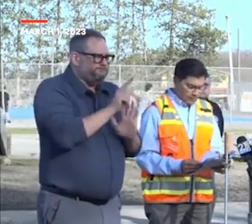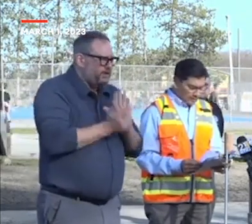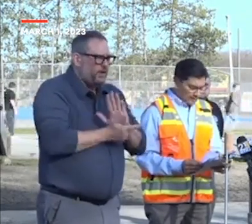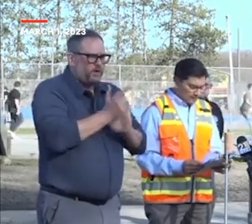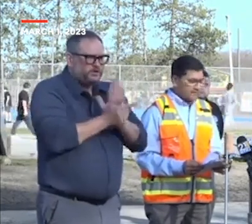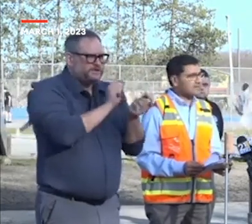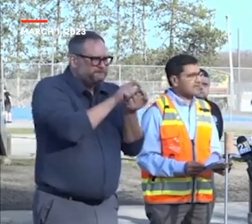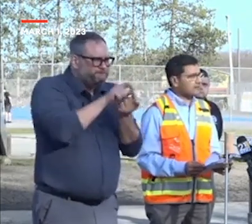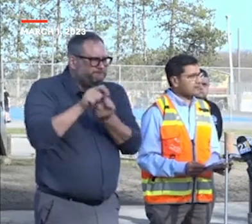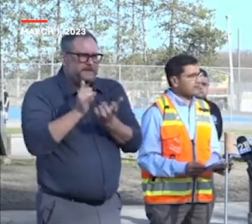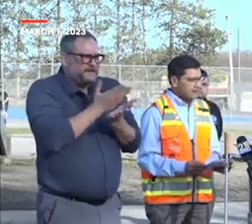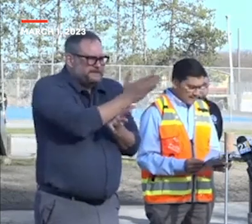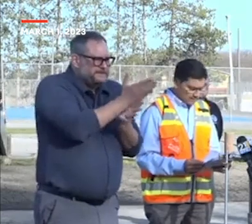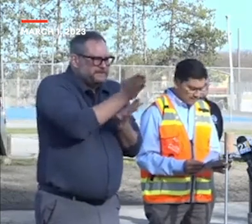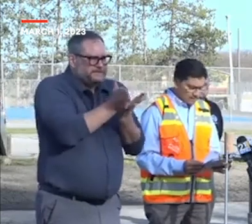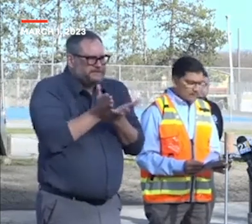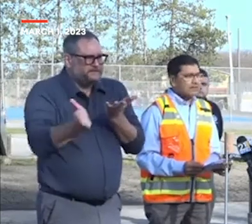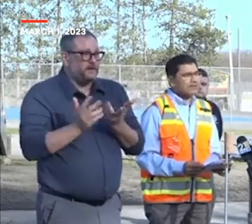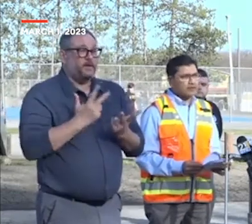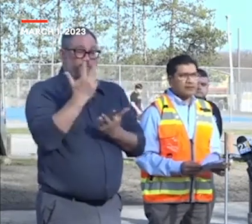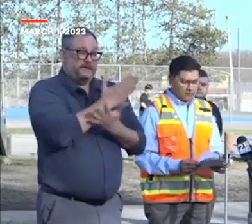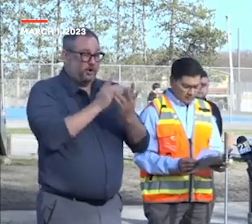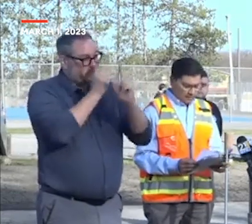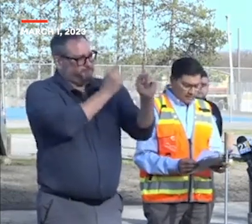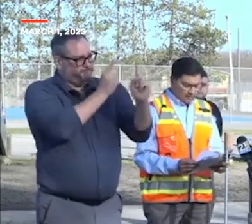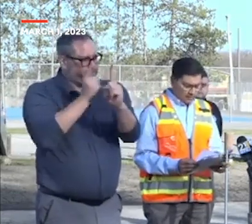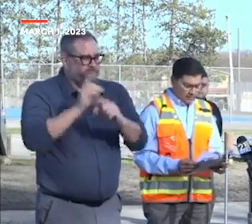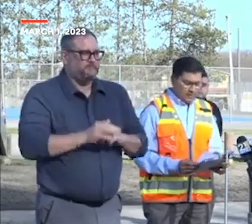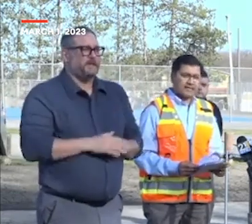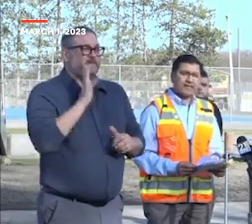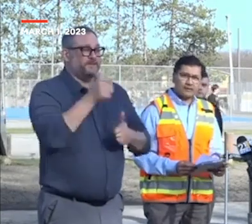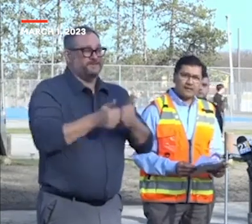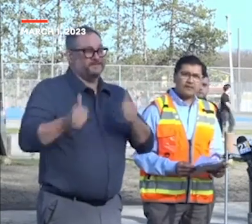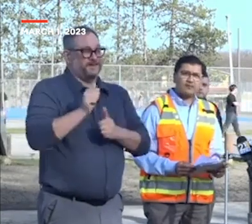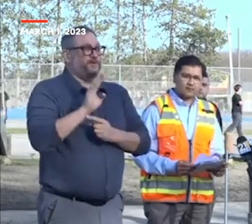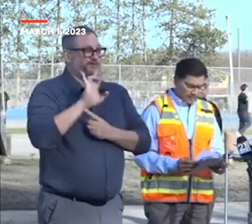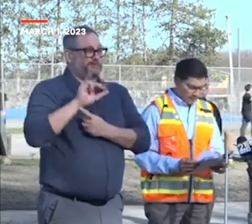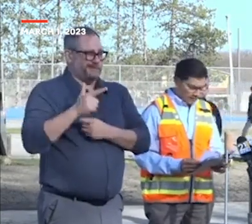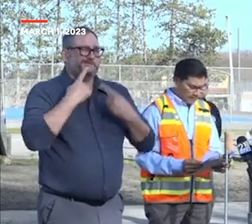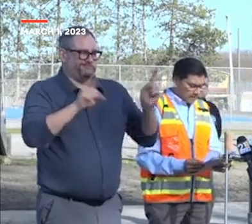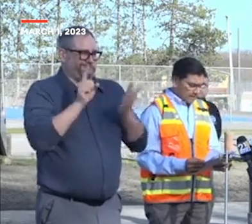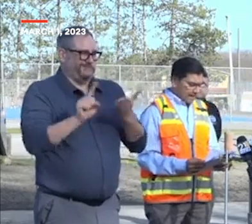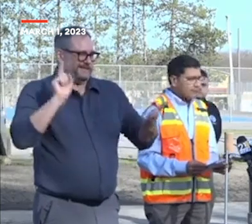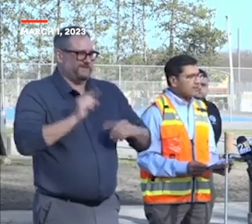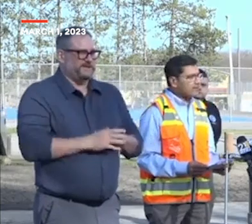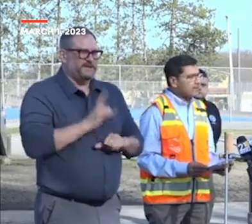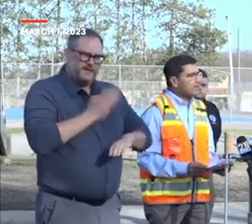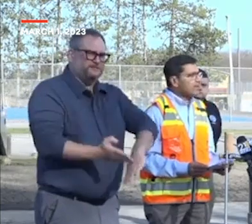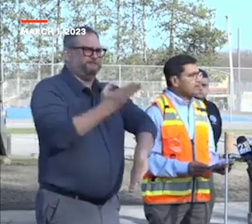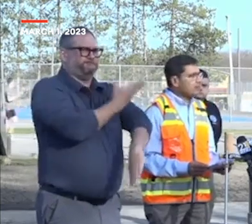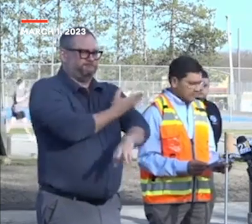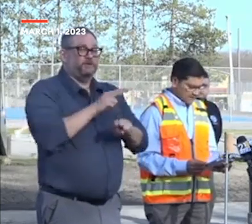three-part drive that the Secretary announced a little over a week ago to increase freight rail